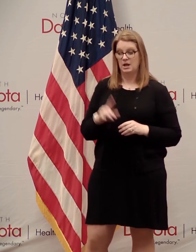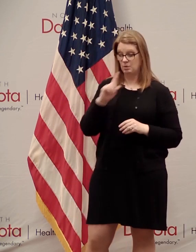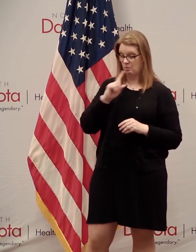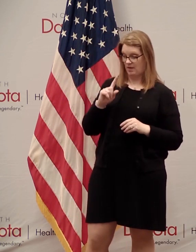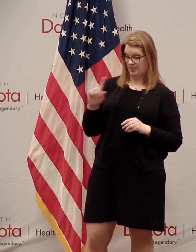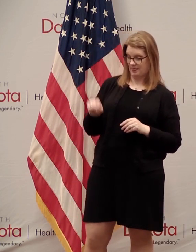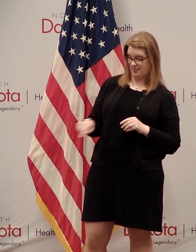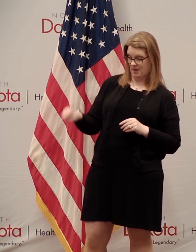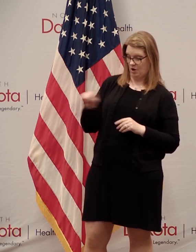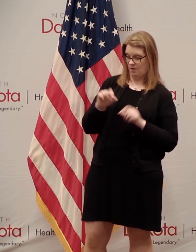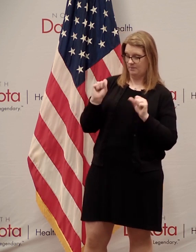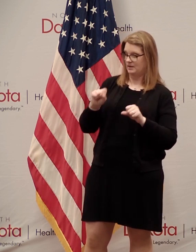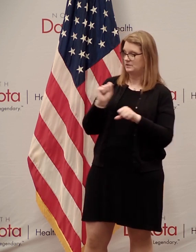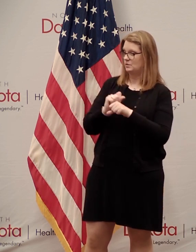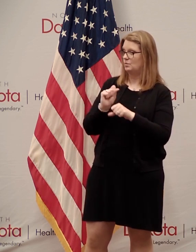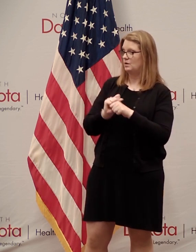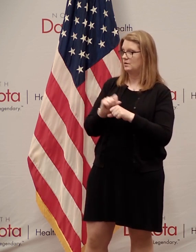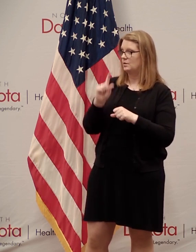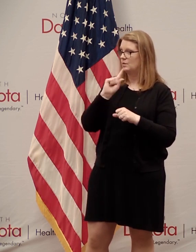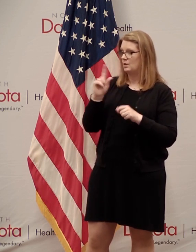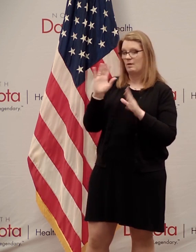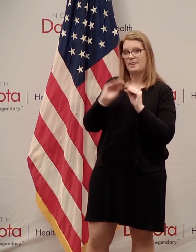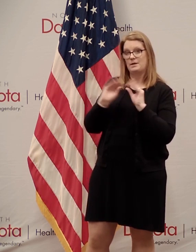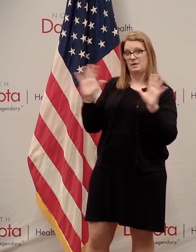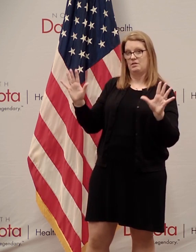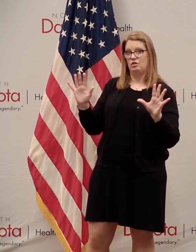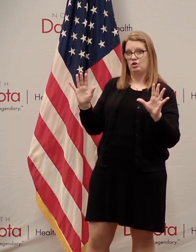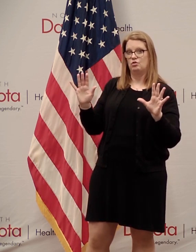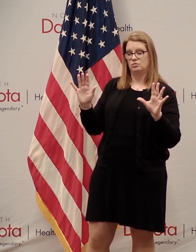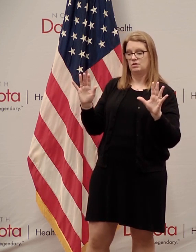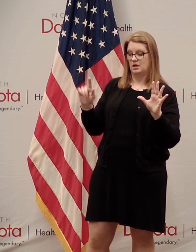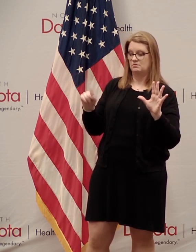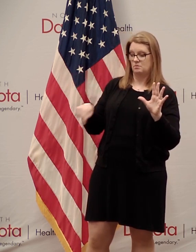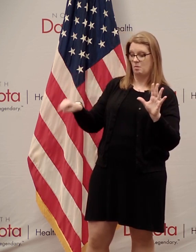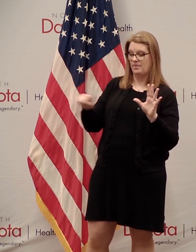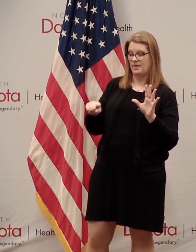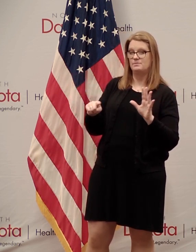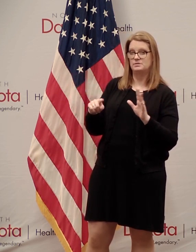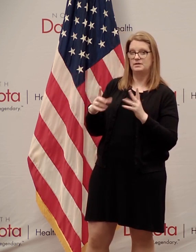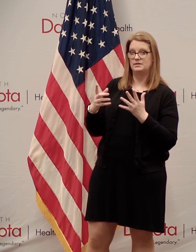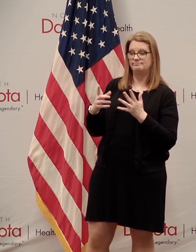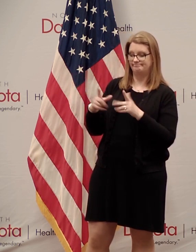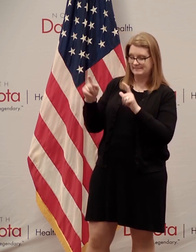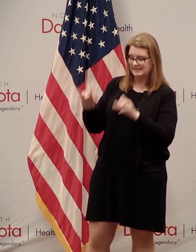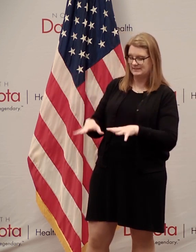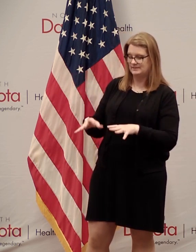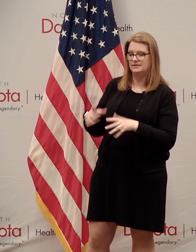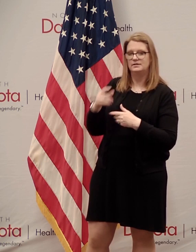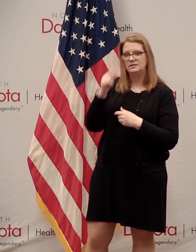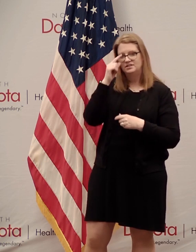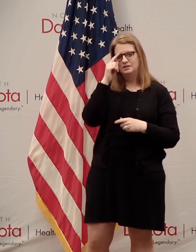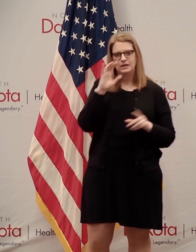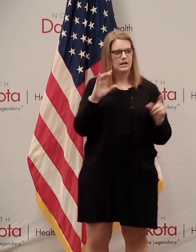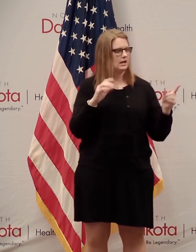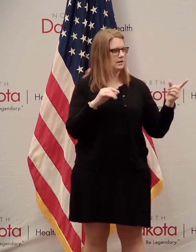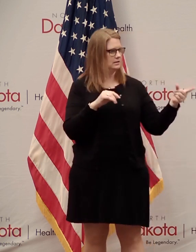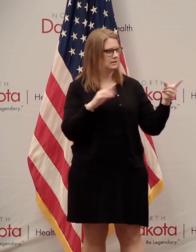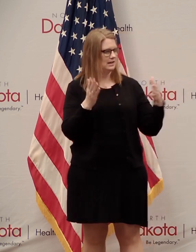their ability to work in those environments. So that's the summary. Thank you, Chris, for being here. Chris will be available for